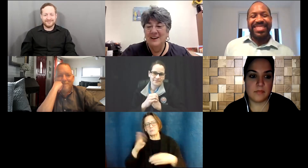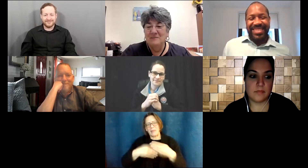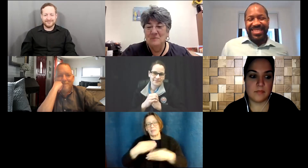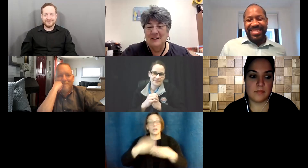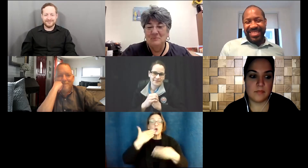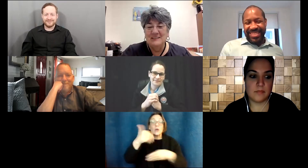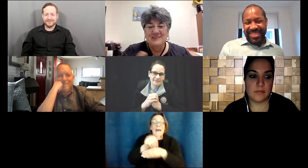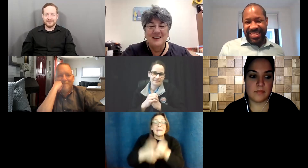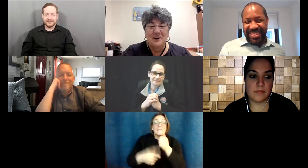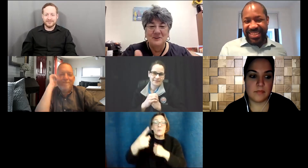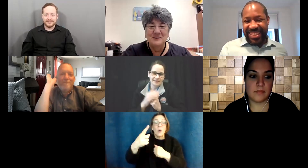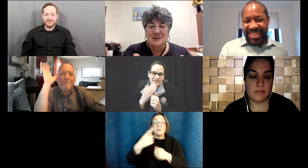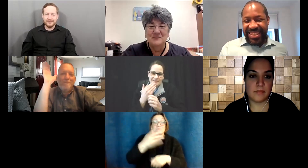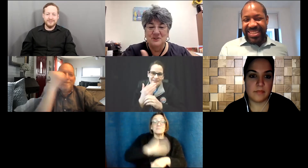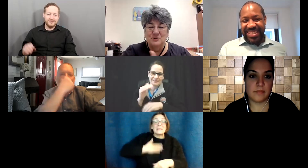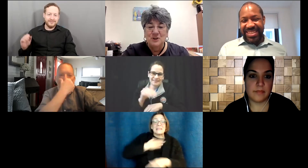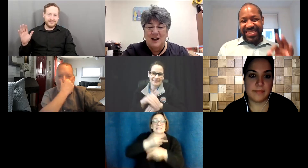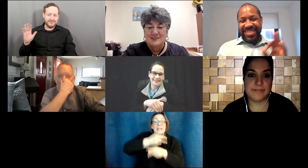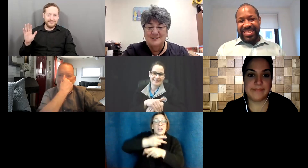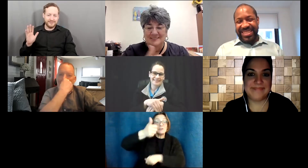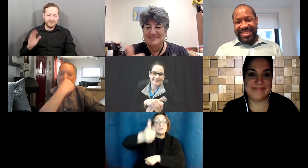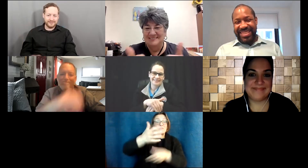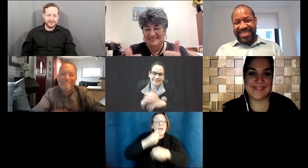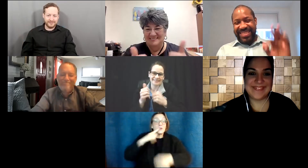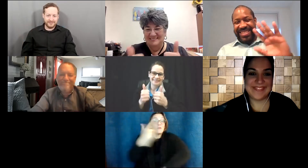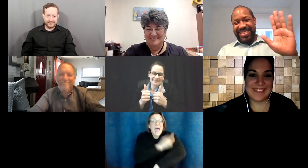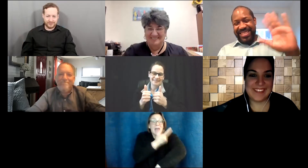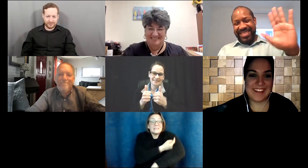good night, everybody. Please take care of yourselves. Get your shots.